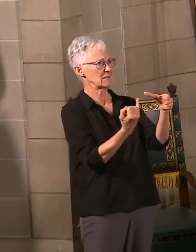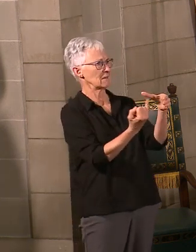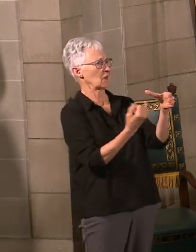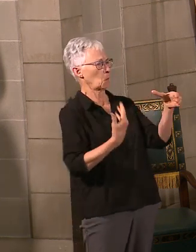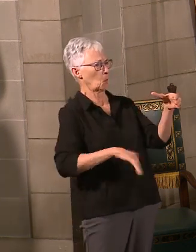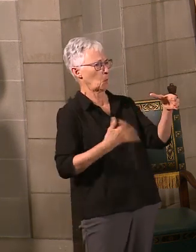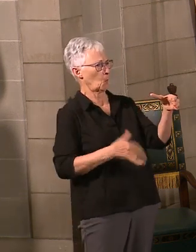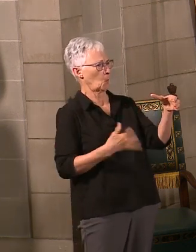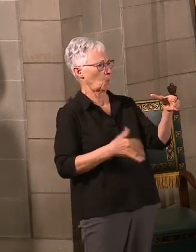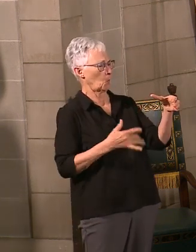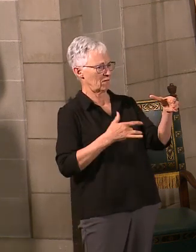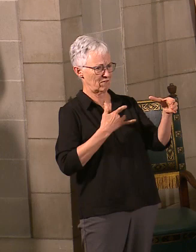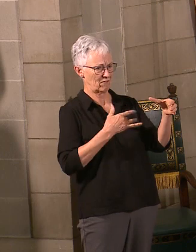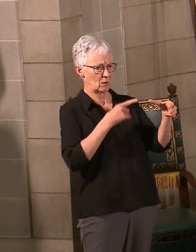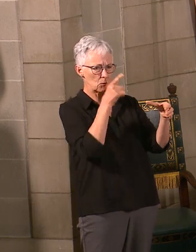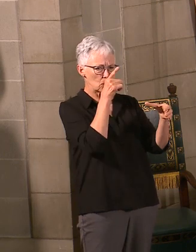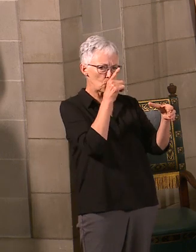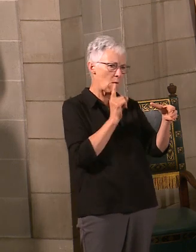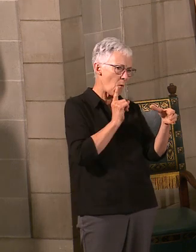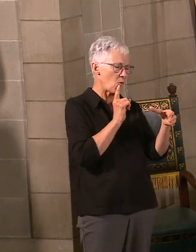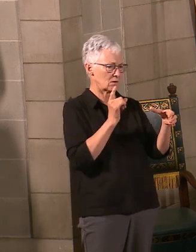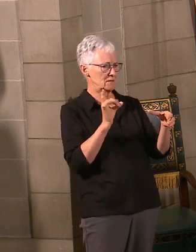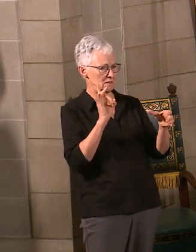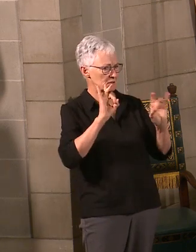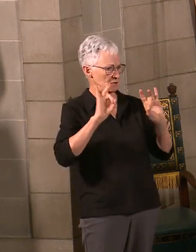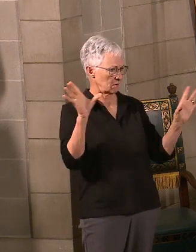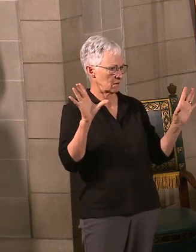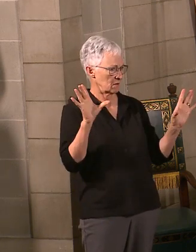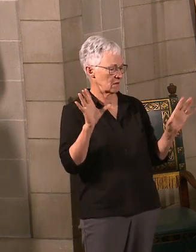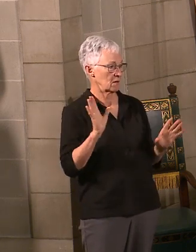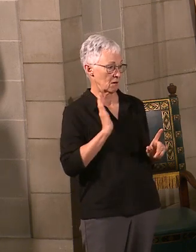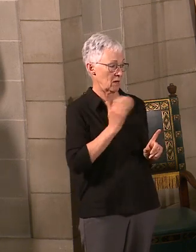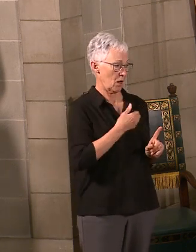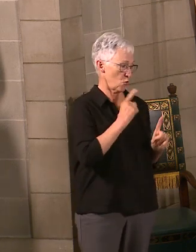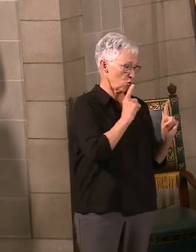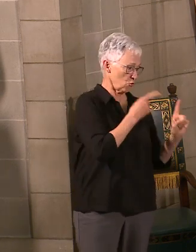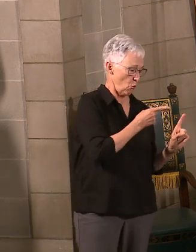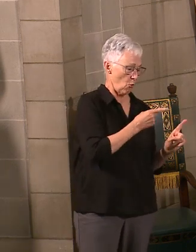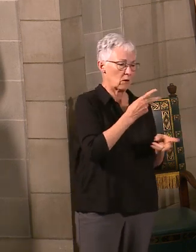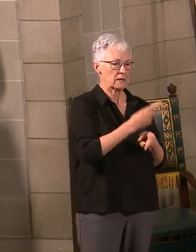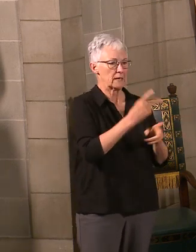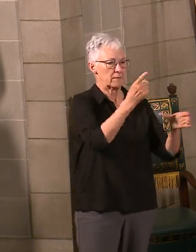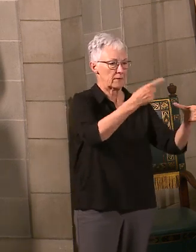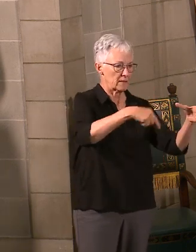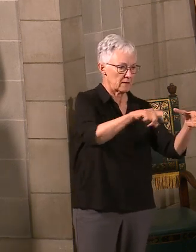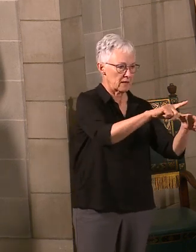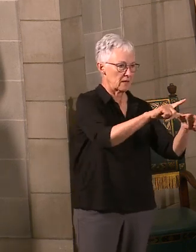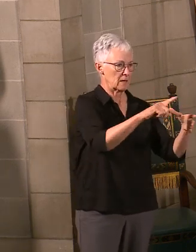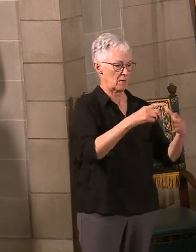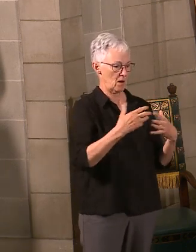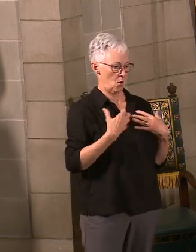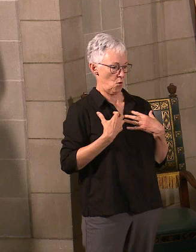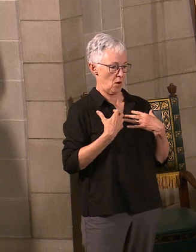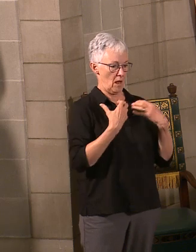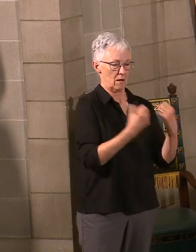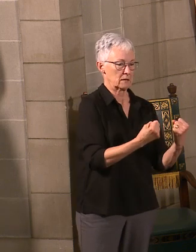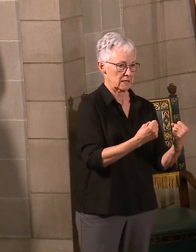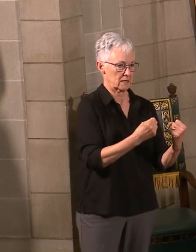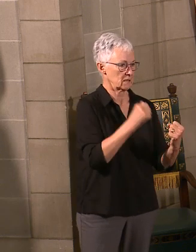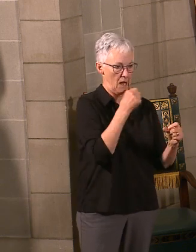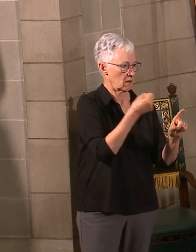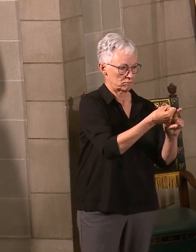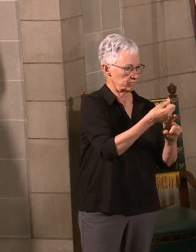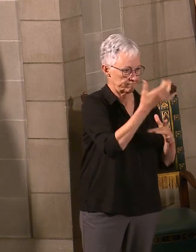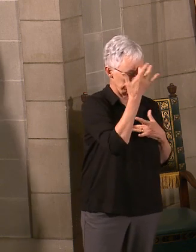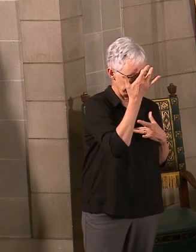where, we're working to keep the folks safe there with regard to the virus. When it comes to that isolation, I'd really